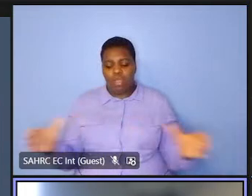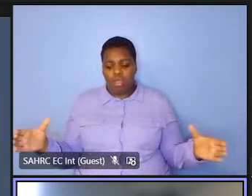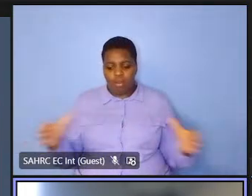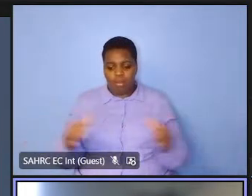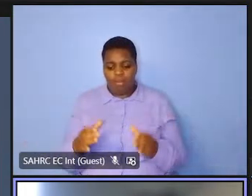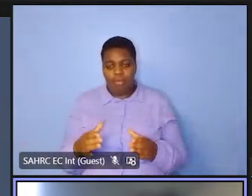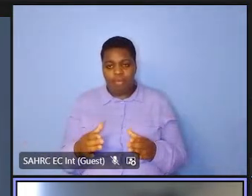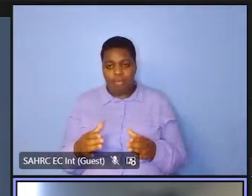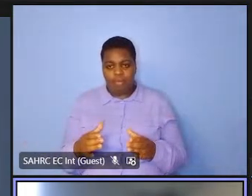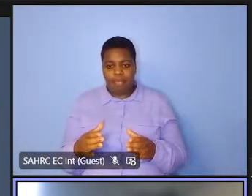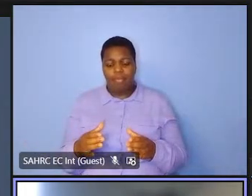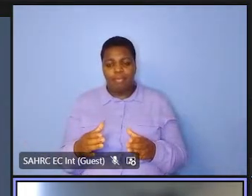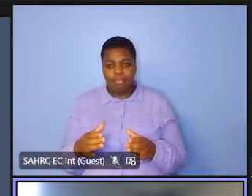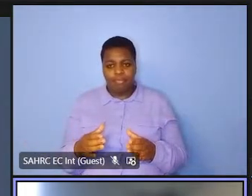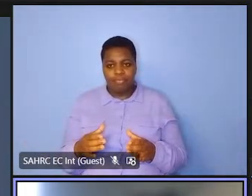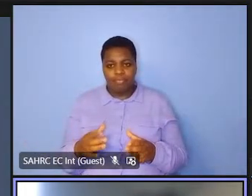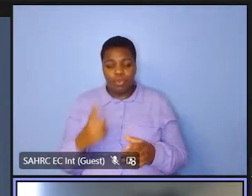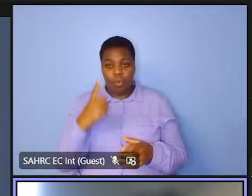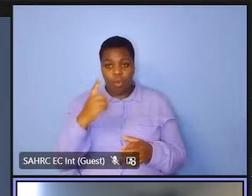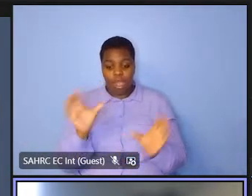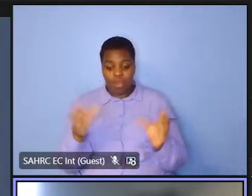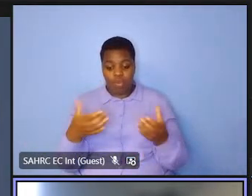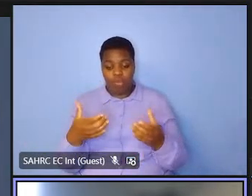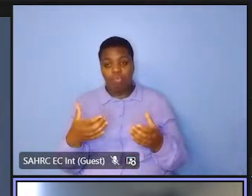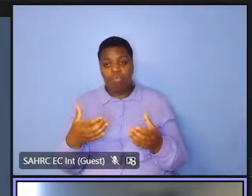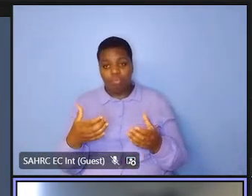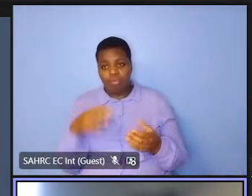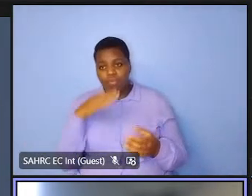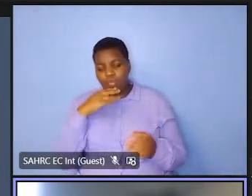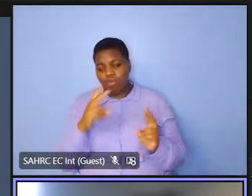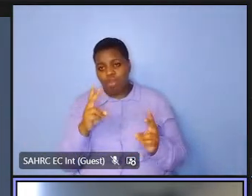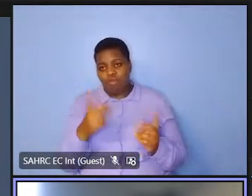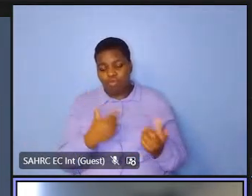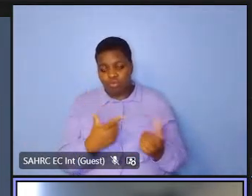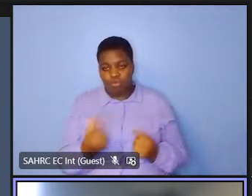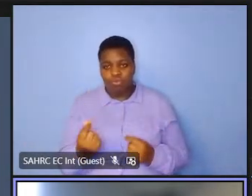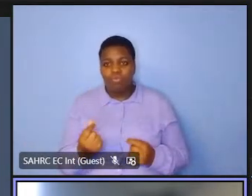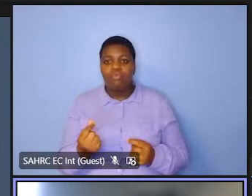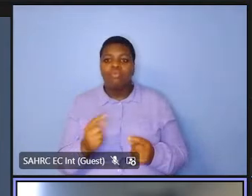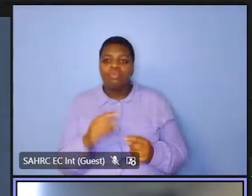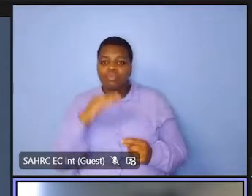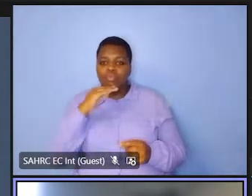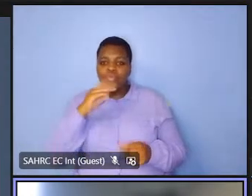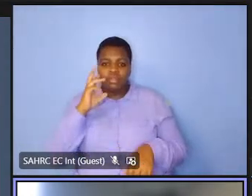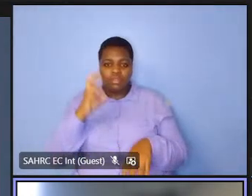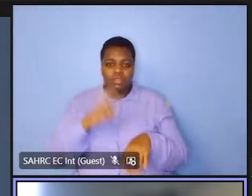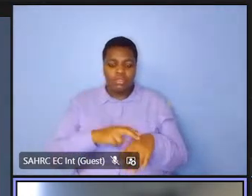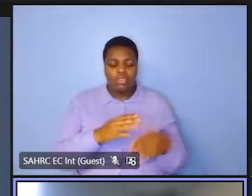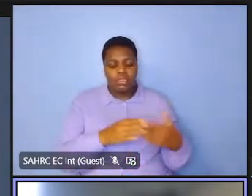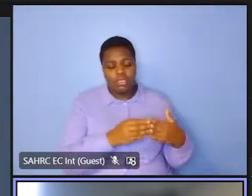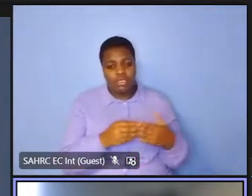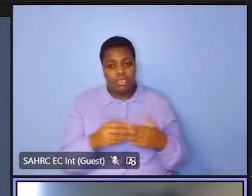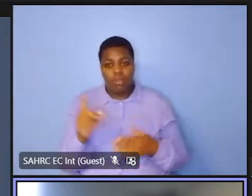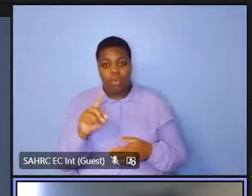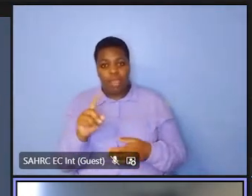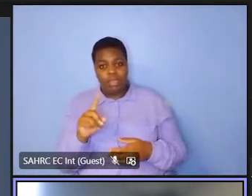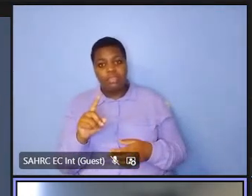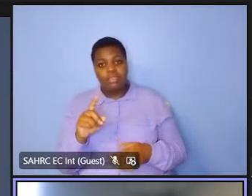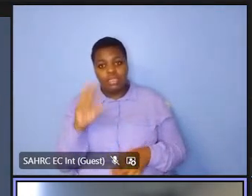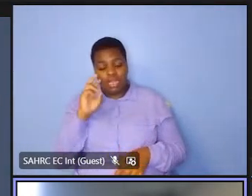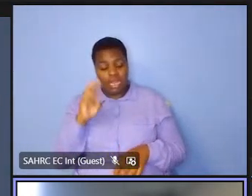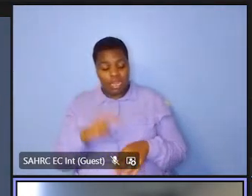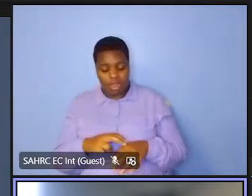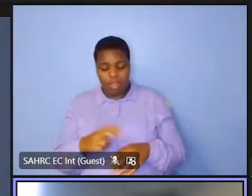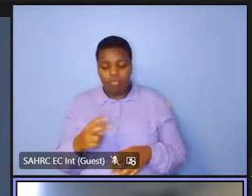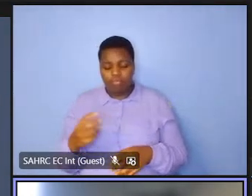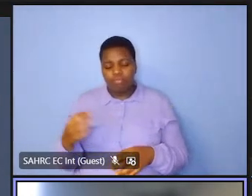one globular group, which is often what's done. And one needs to realize that sometimes the needs of transgender